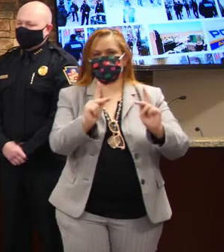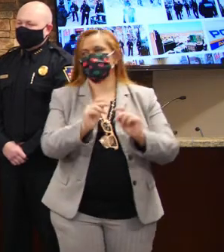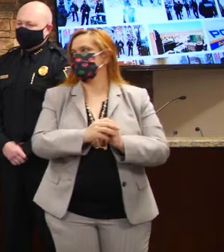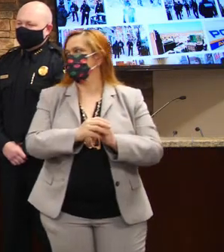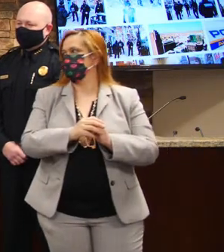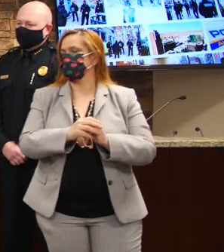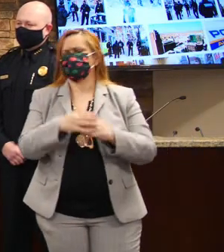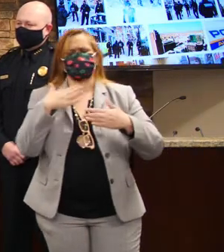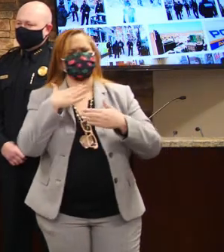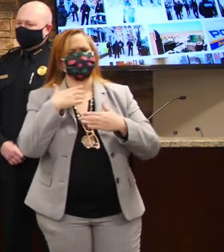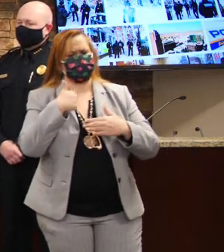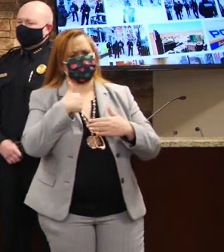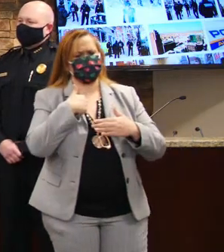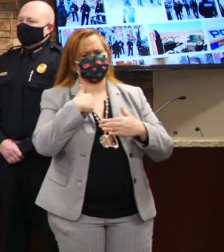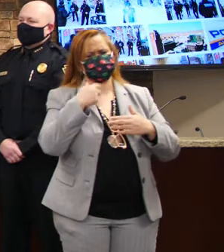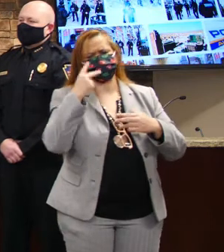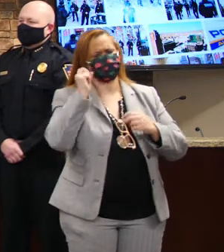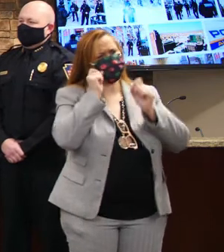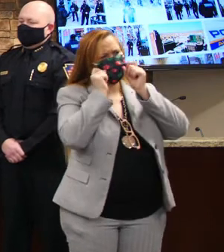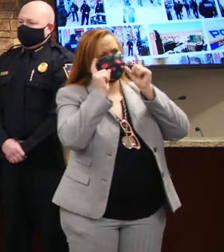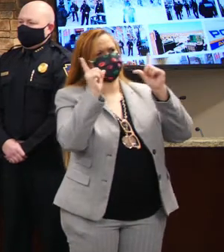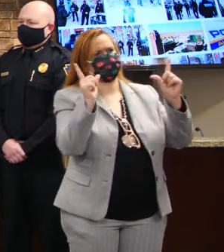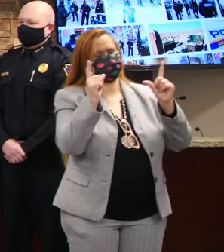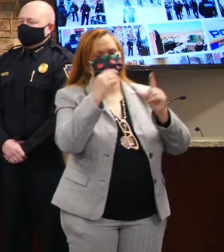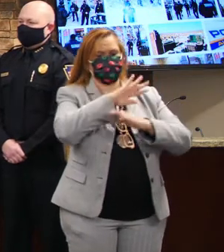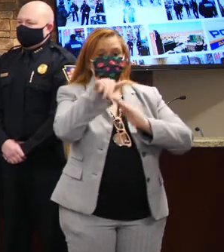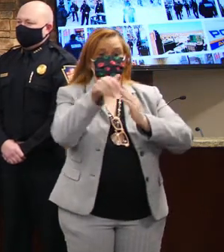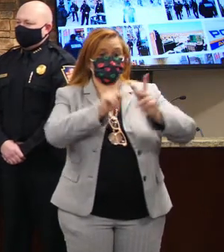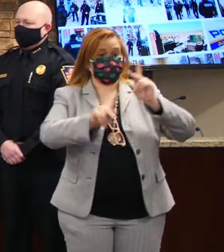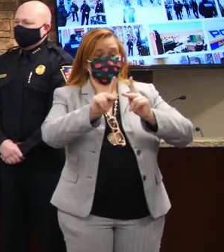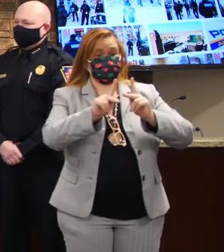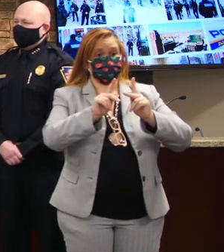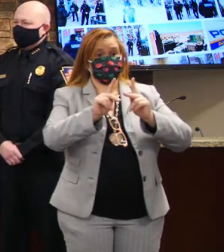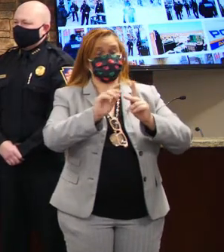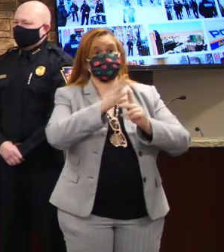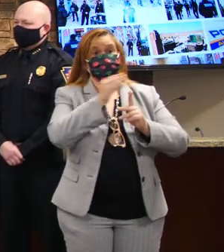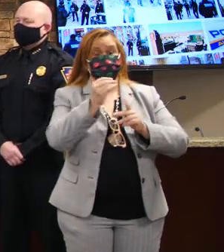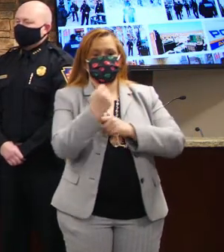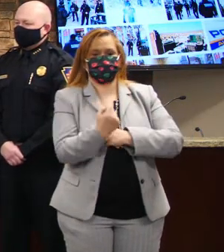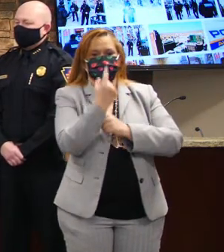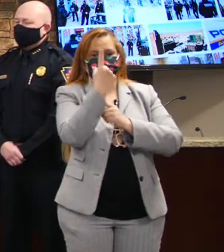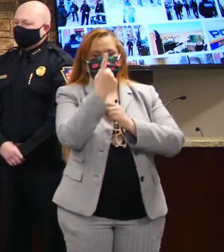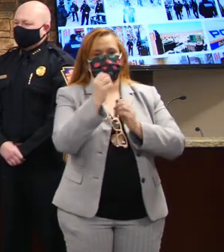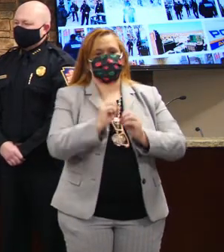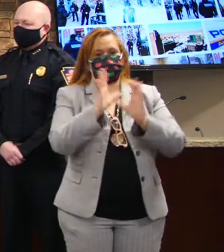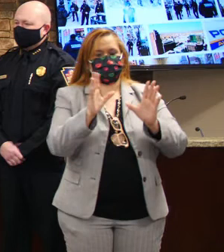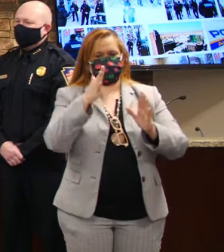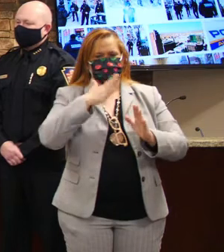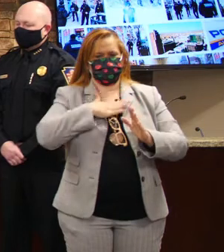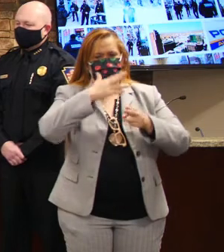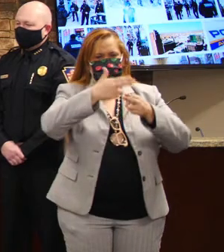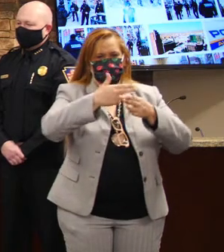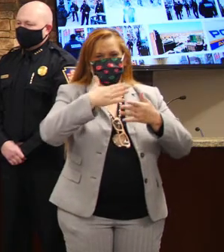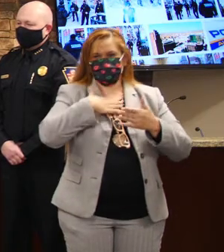you know, because again, you know, the community does not trust it. And I don't want to say 100%, there's some people that do, but that's because we know, right? We build